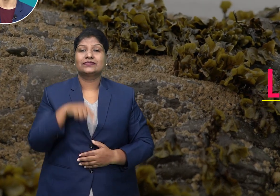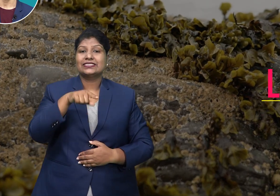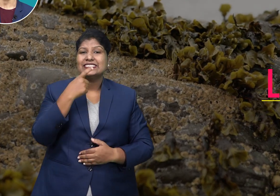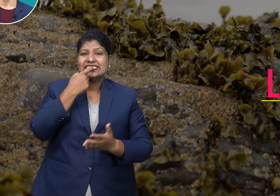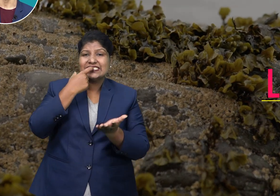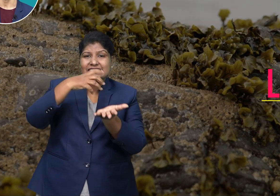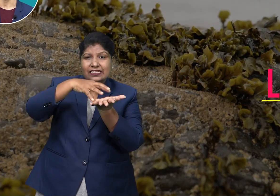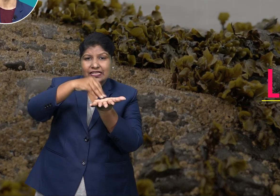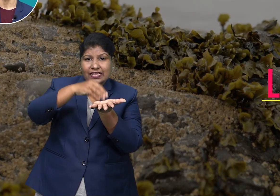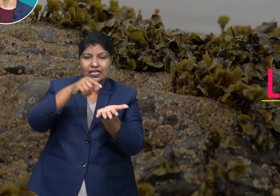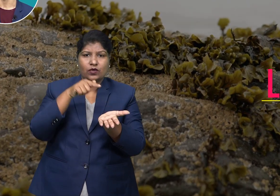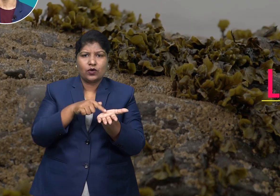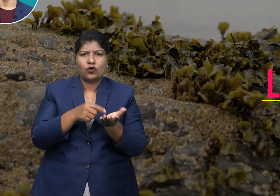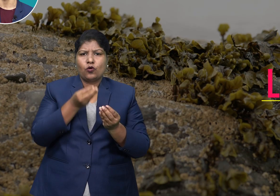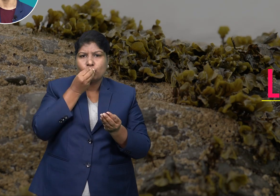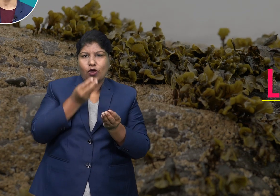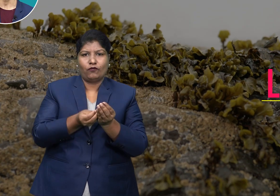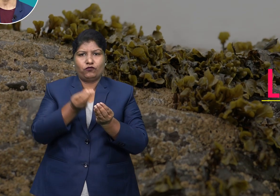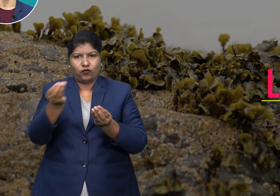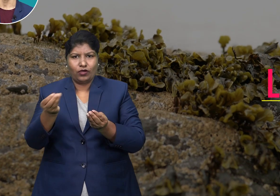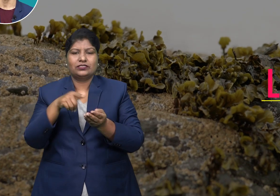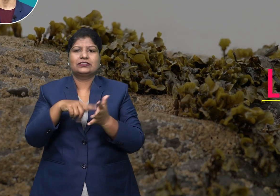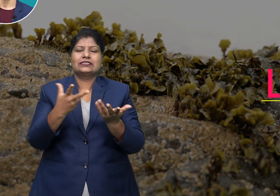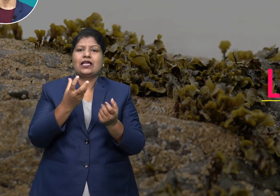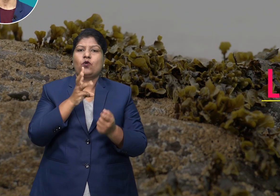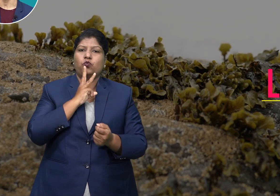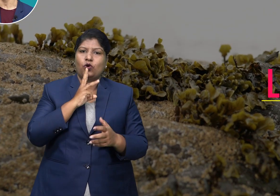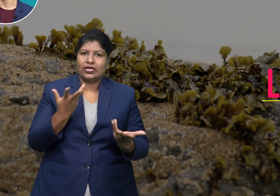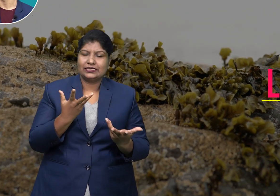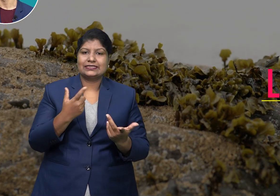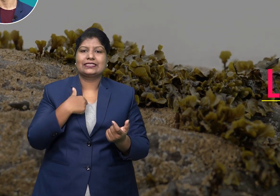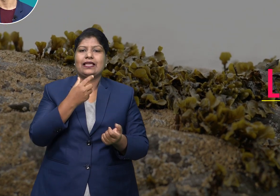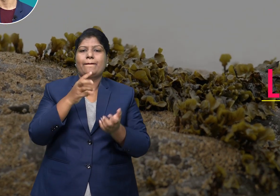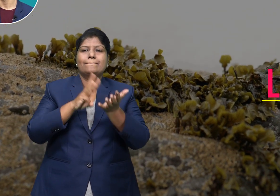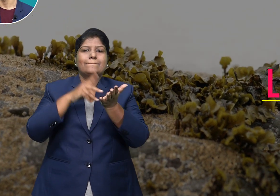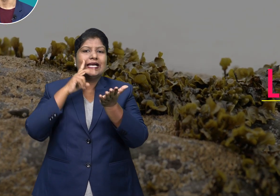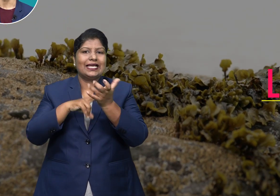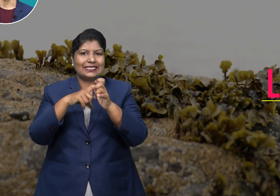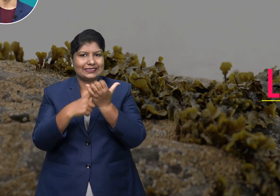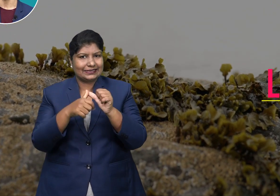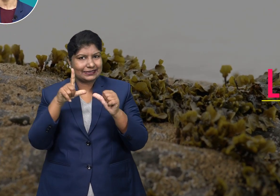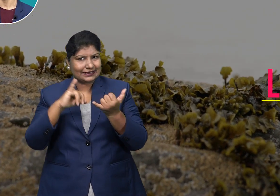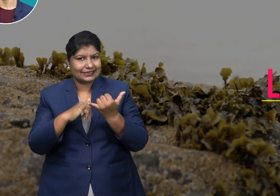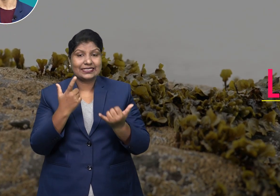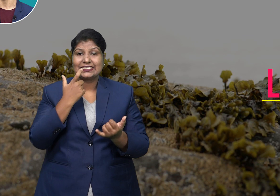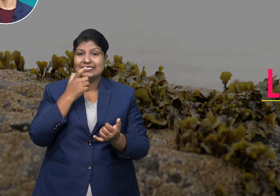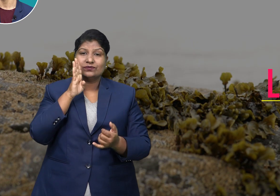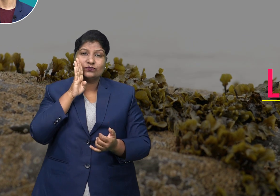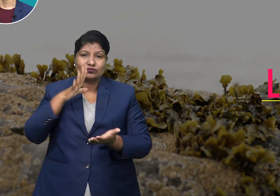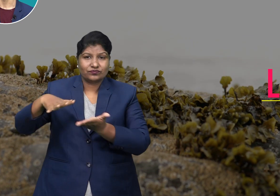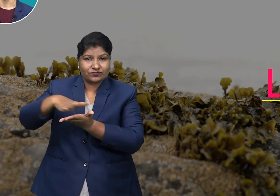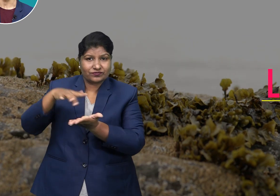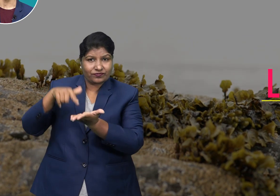The fungus provides water and minerals to the alga, while the alga